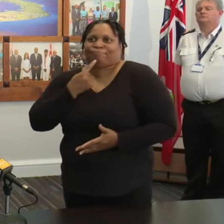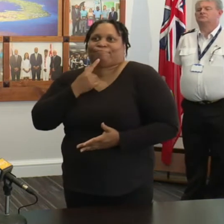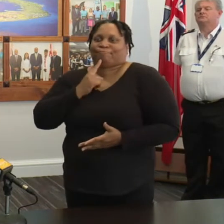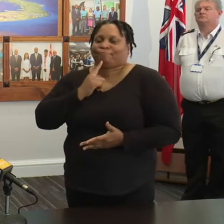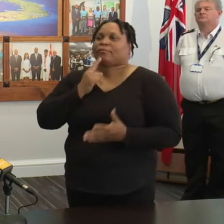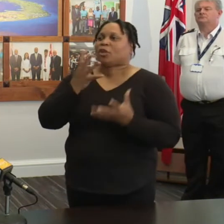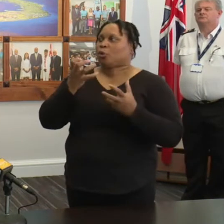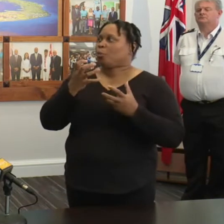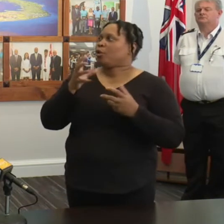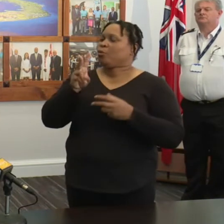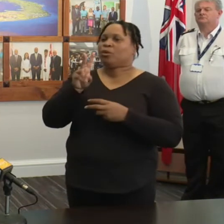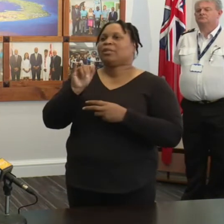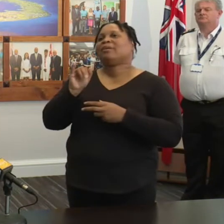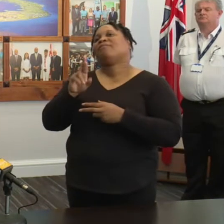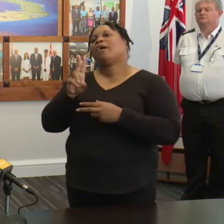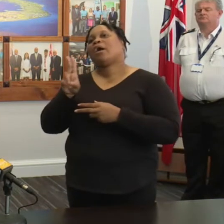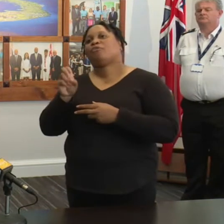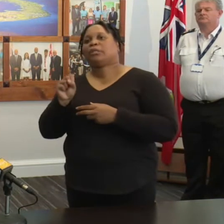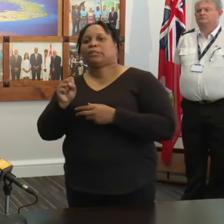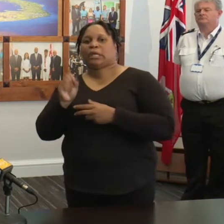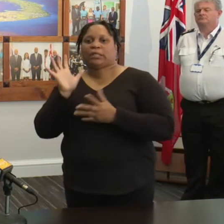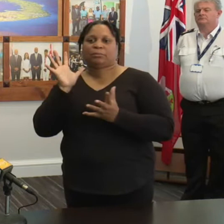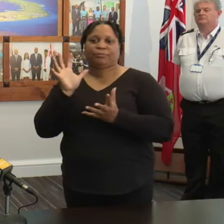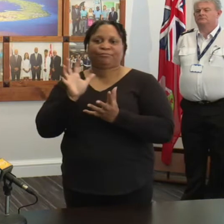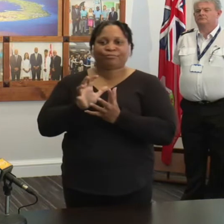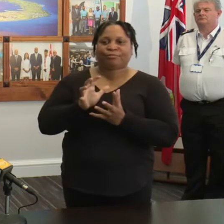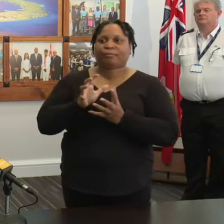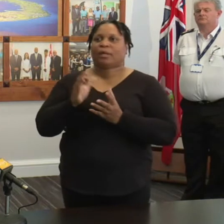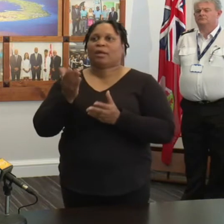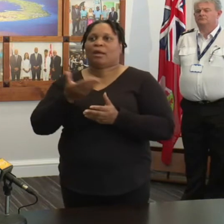the virus has been suppressed within our